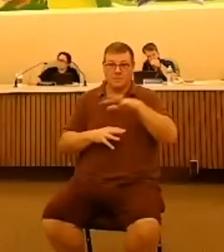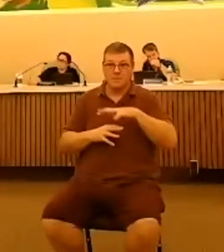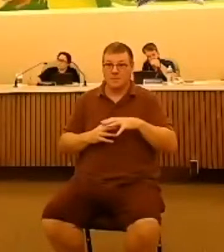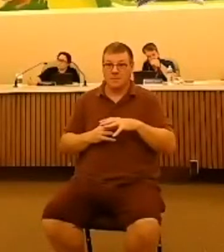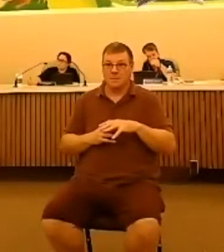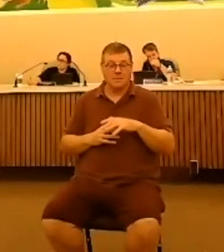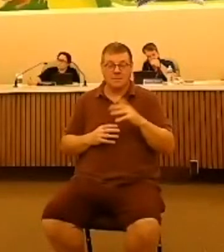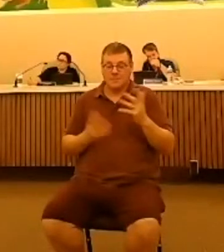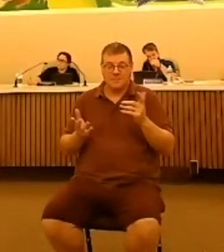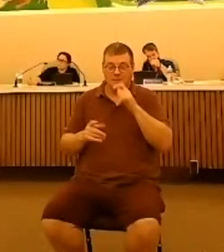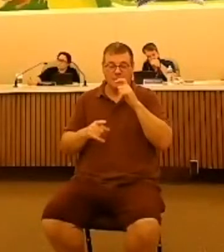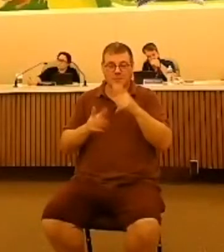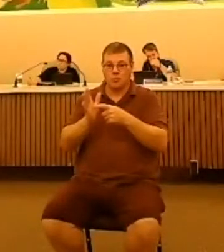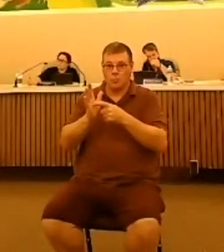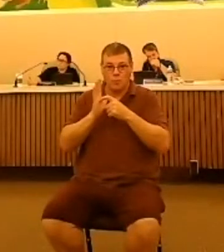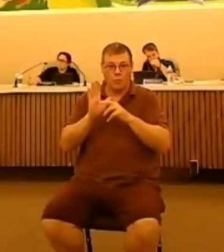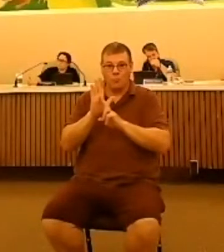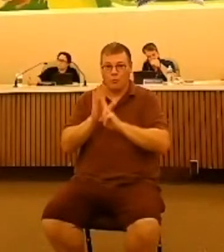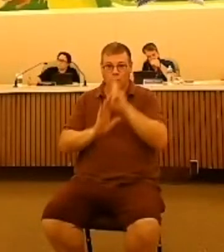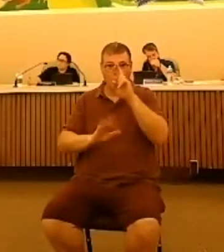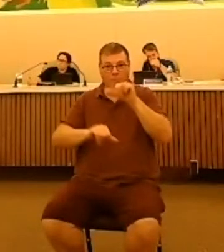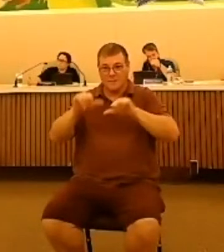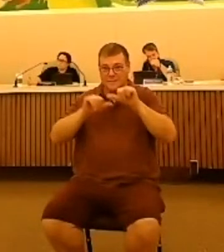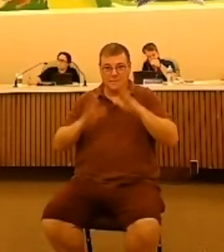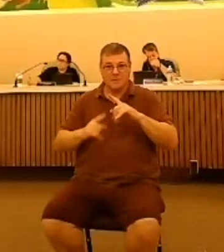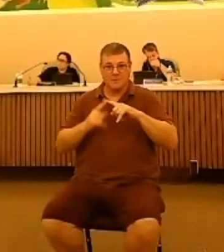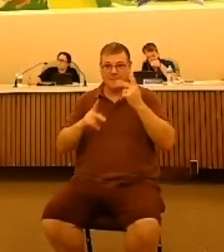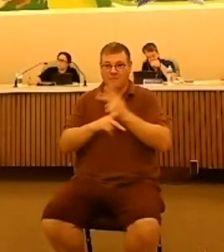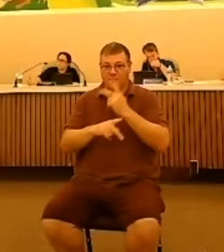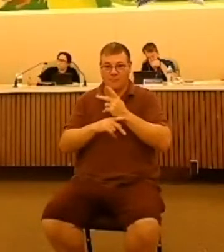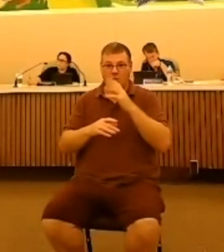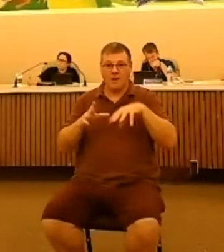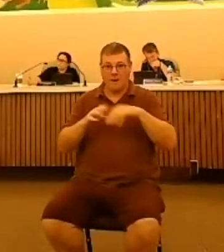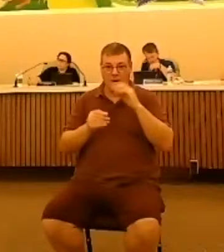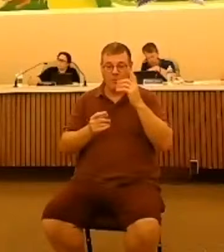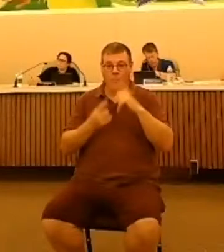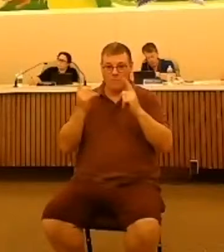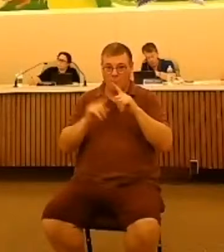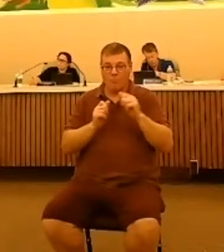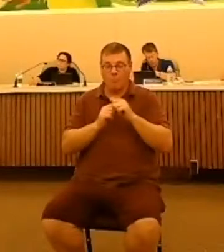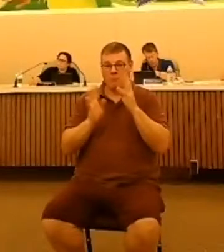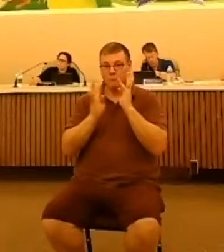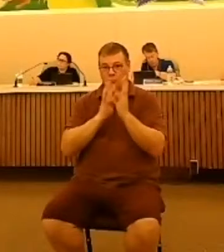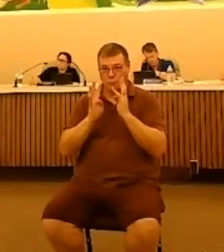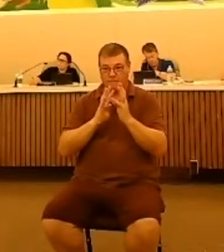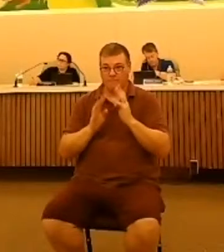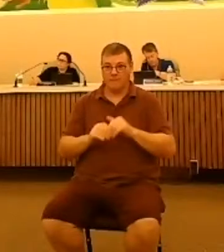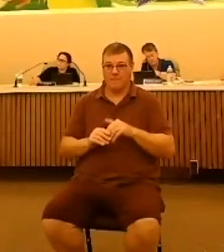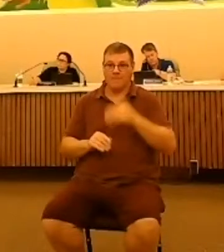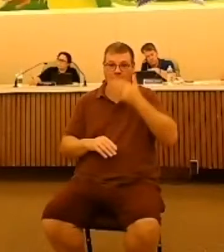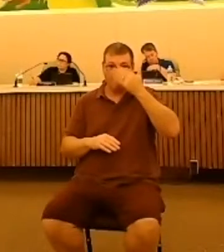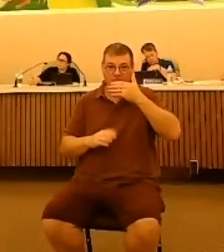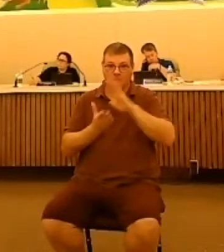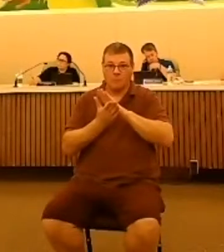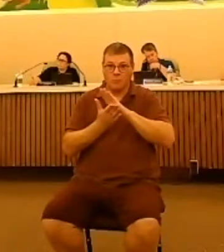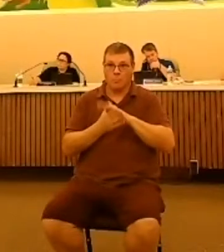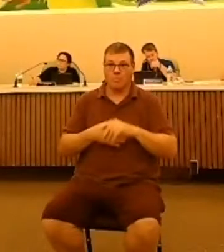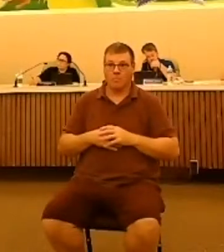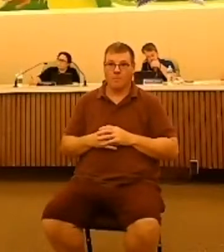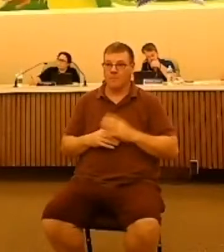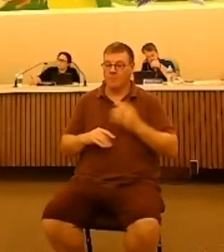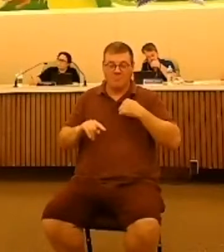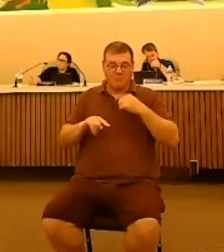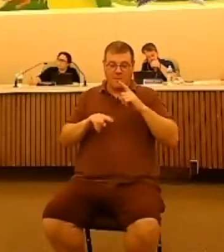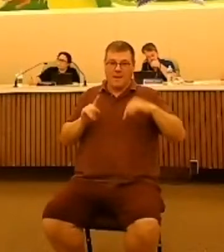take a rocket scientist to figure out what's going to happen with the traffic pattern. in front of the school. I mean, I can't